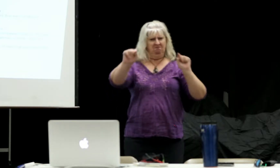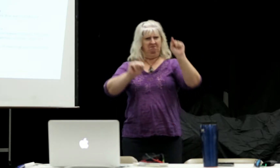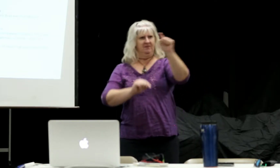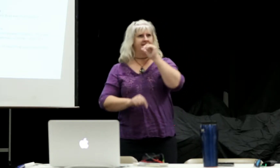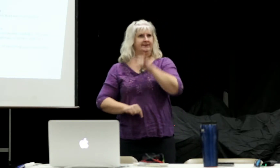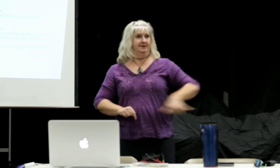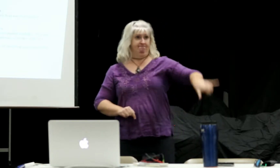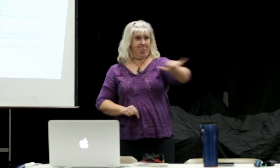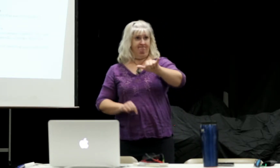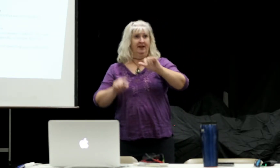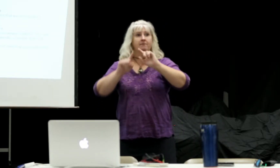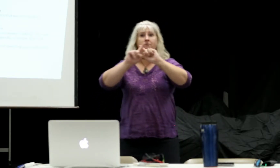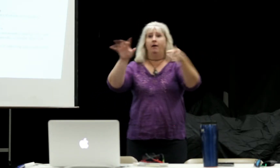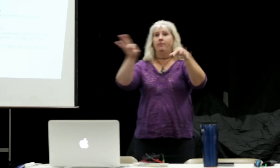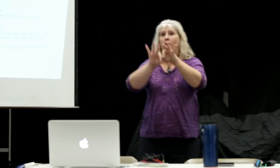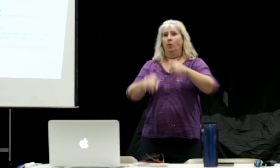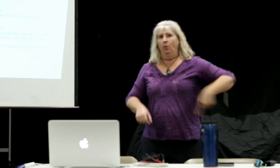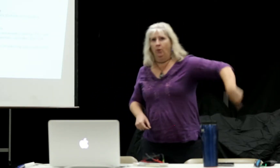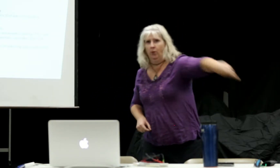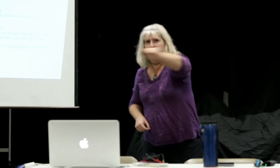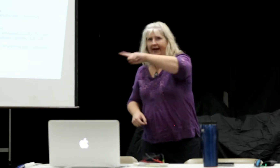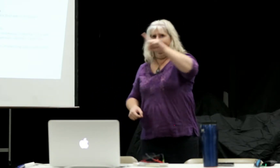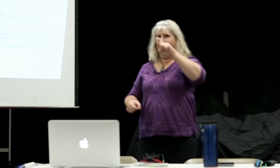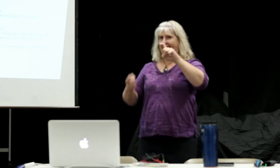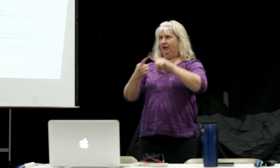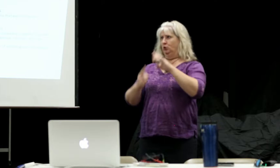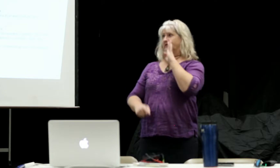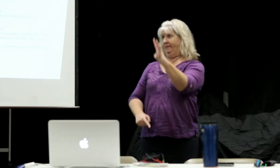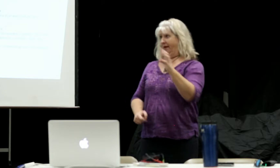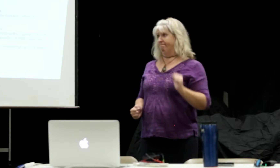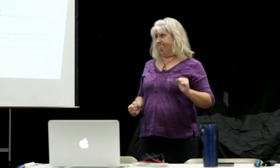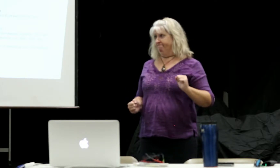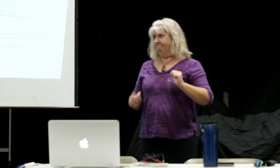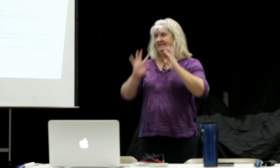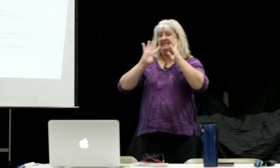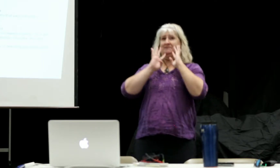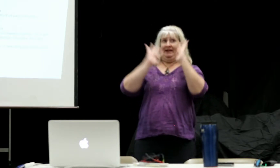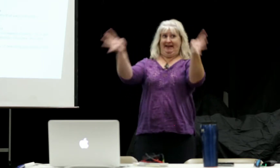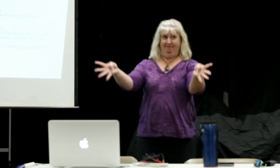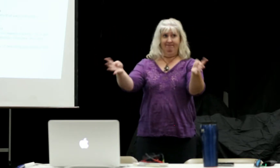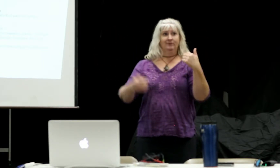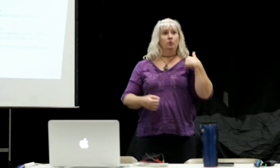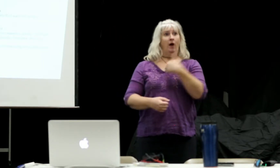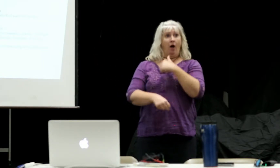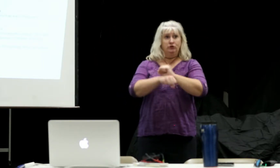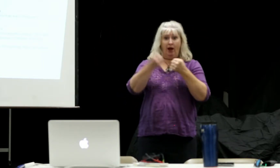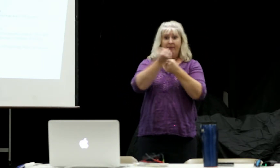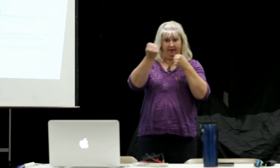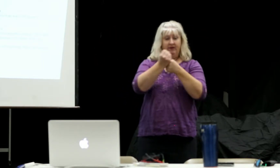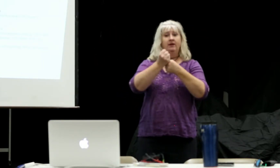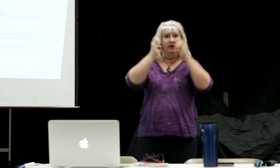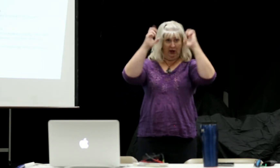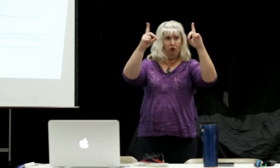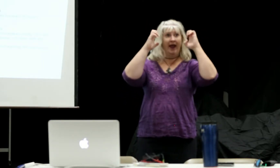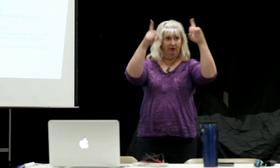such, then we just know that it's not a one-size-fits-all, and not everything that's best for one person is best for the other. So we need to speak up. And our job